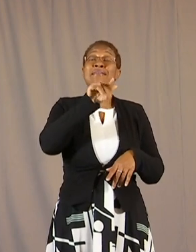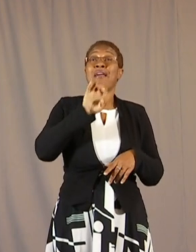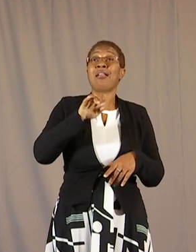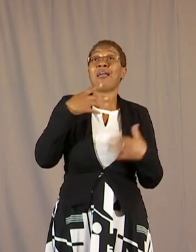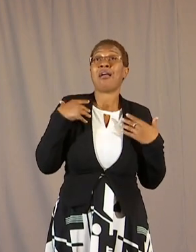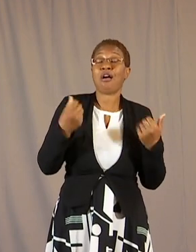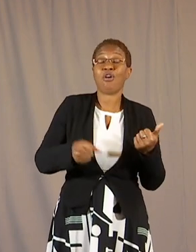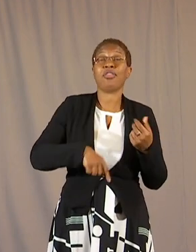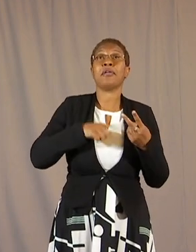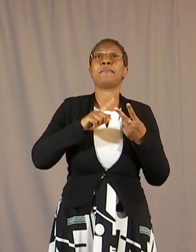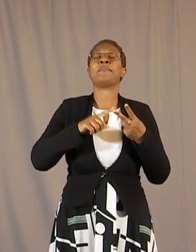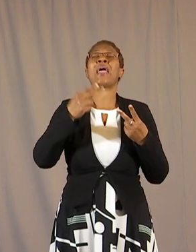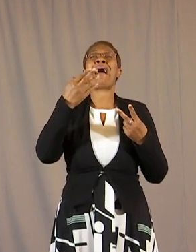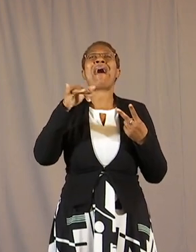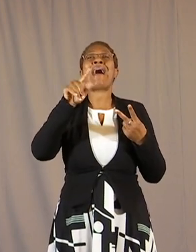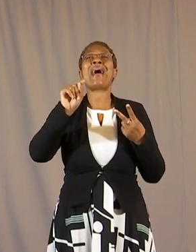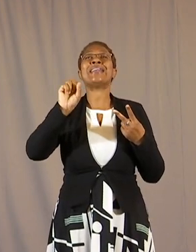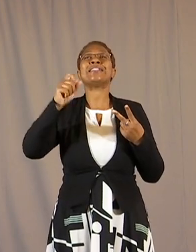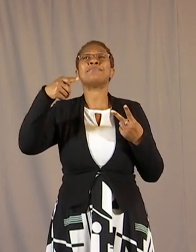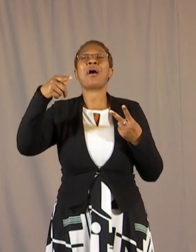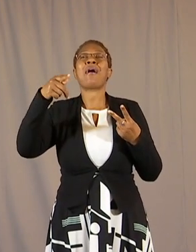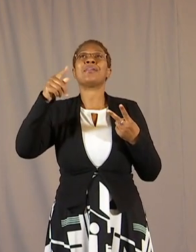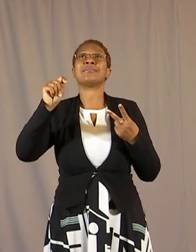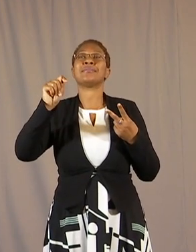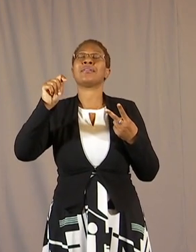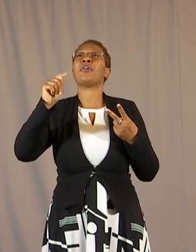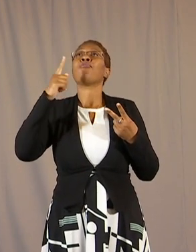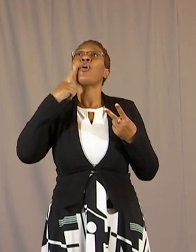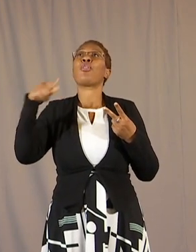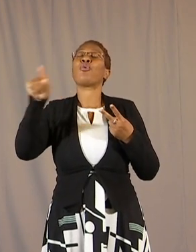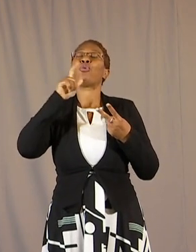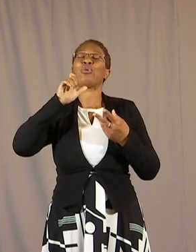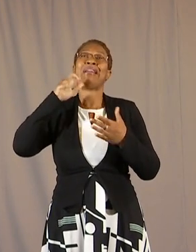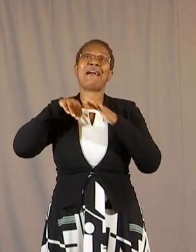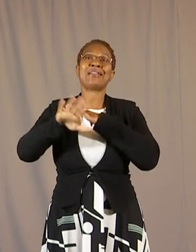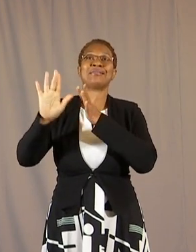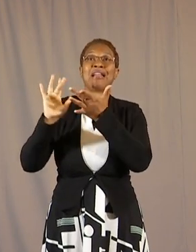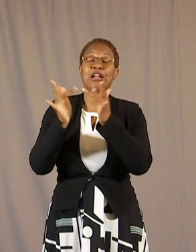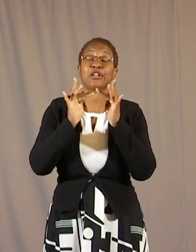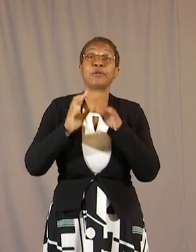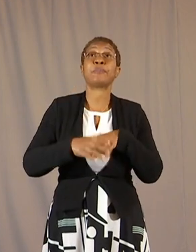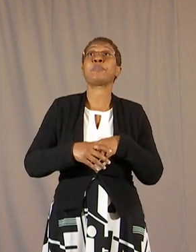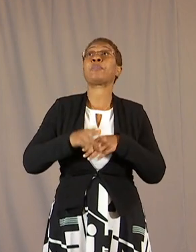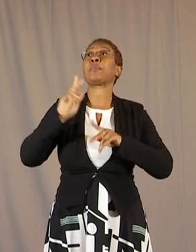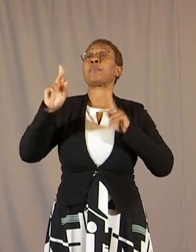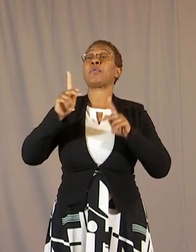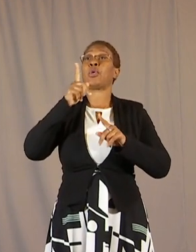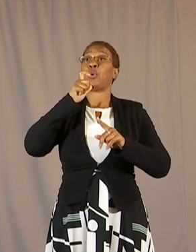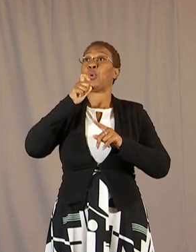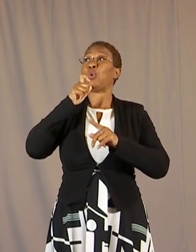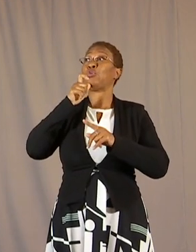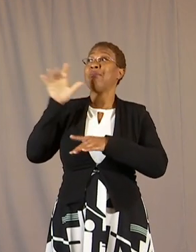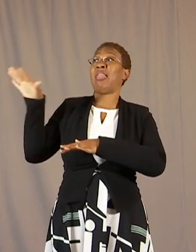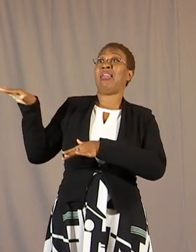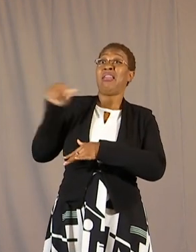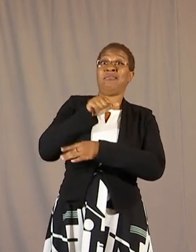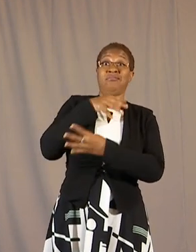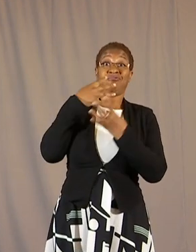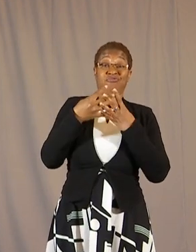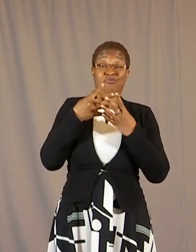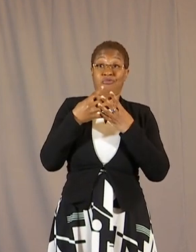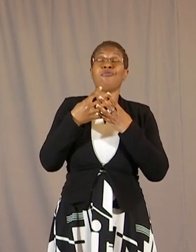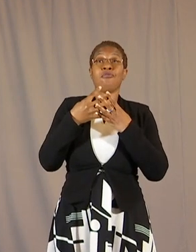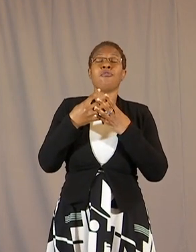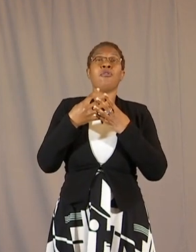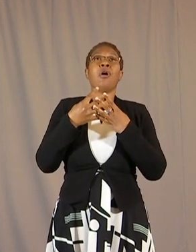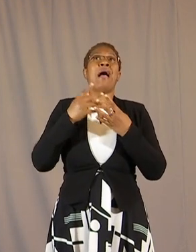to be able to get access. You know, they were helping people who were coming from out of the system who were incarcerated to connect to,